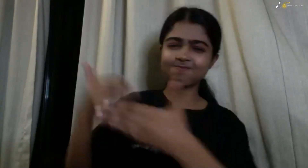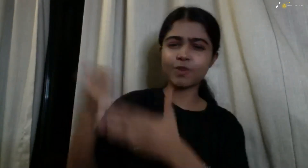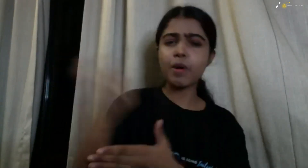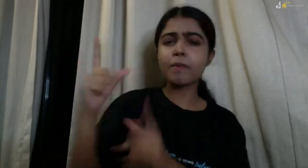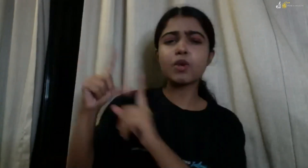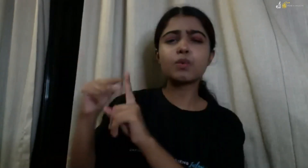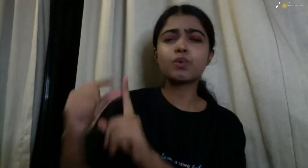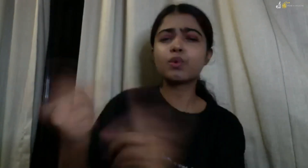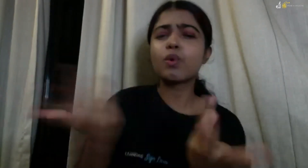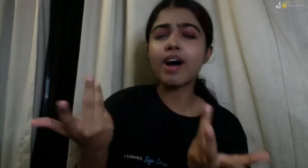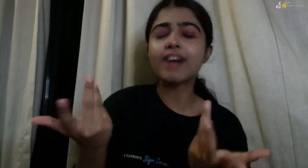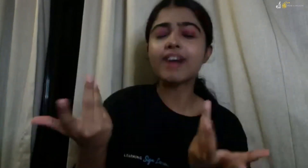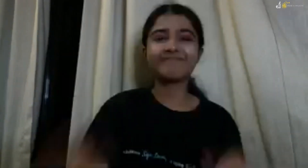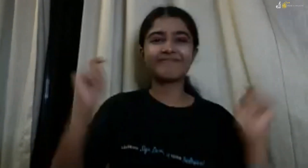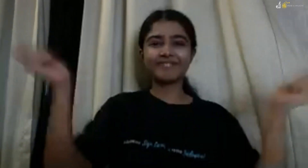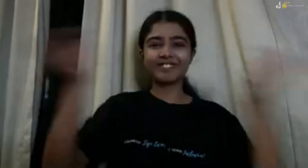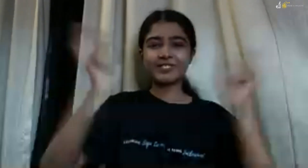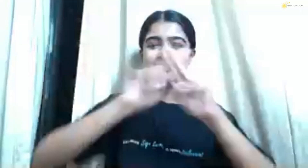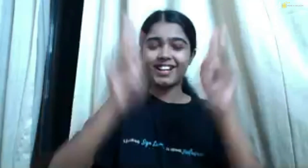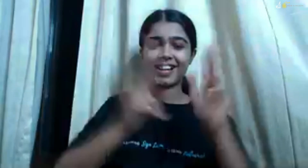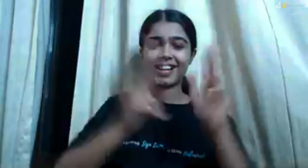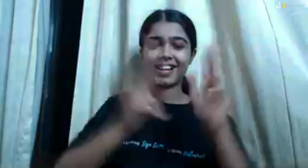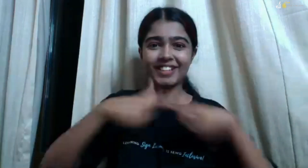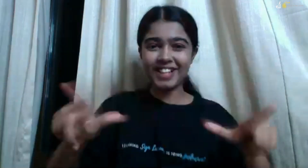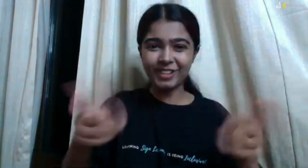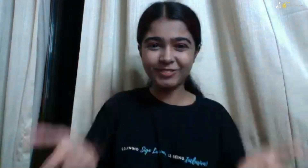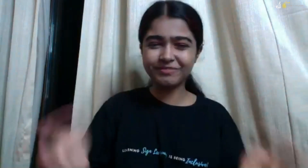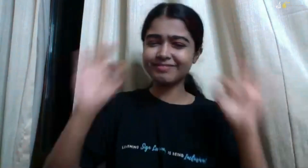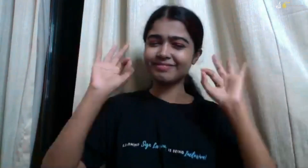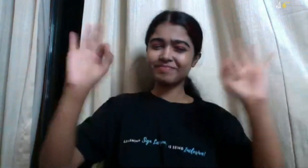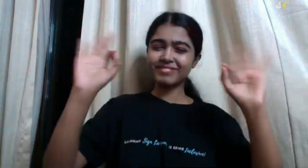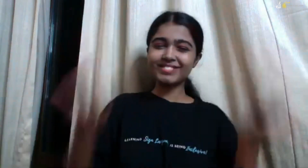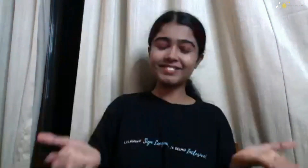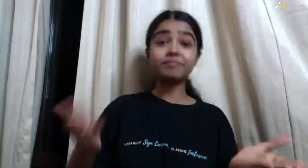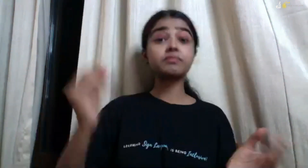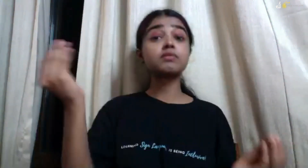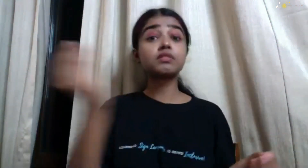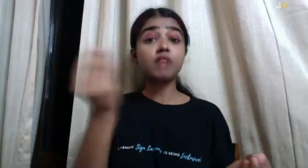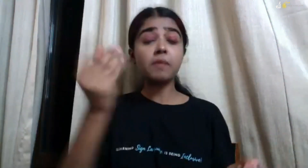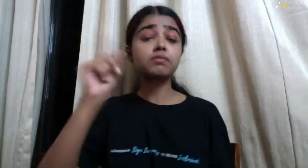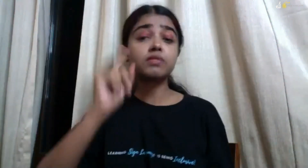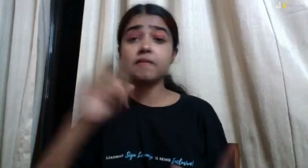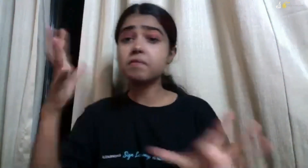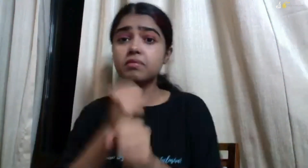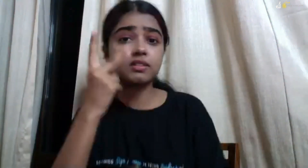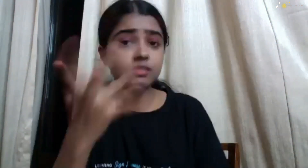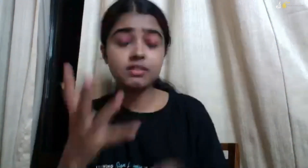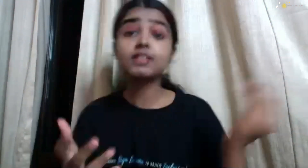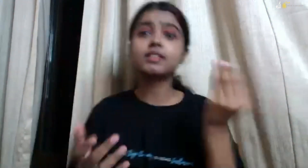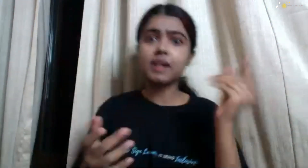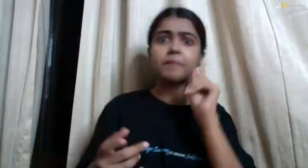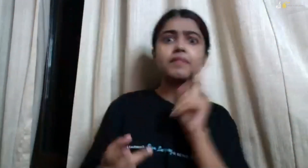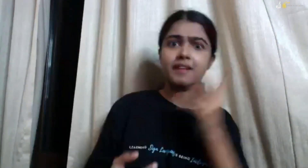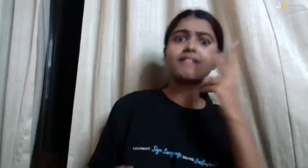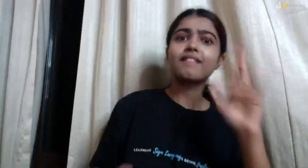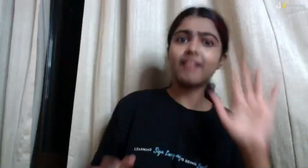Okay. So here a Milan team has been doing a work for the Deaf Awareness Month and encouraging the sign language